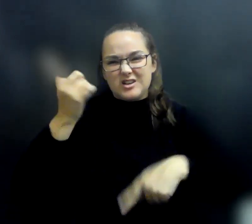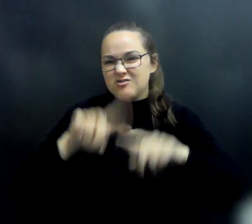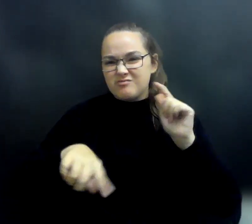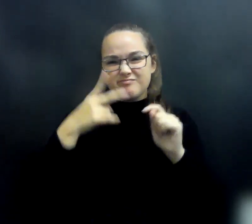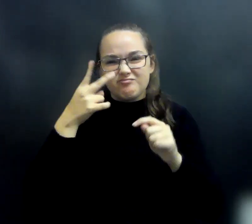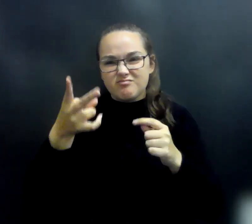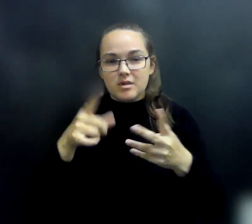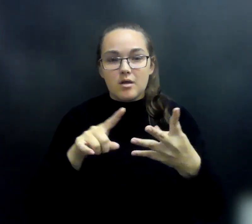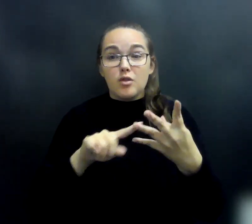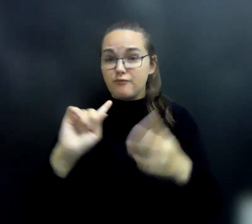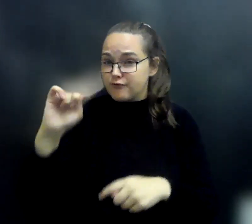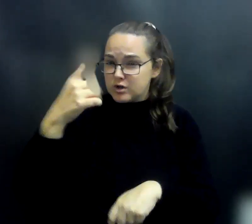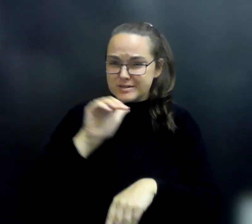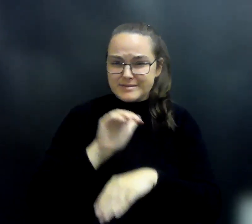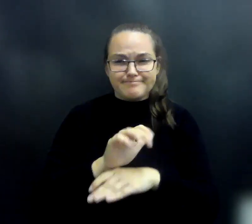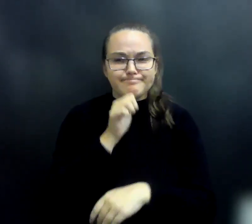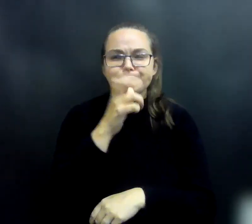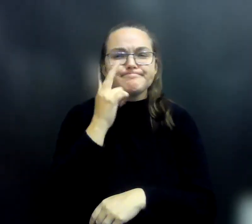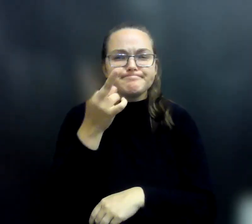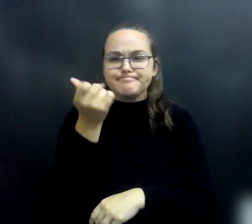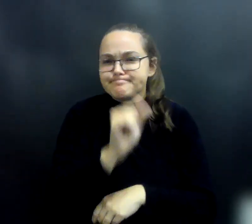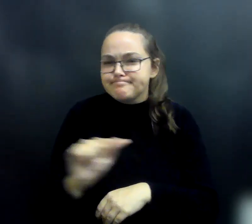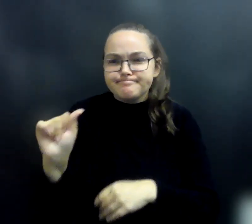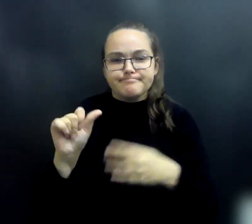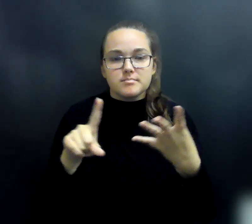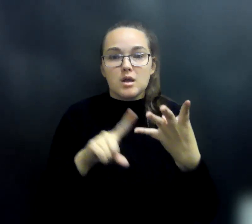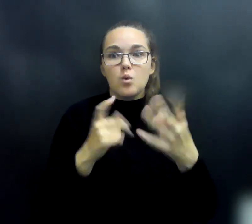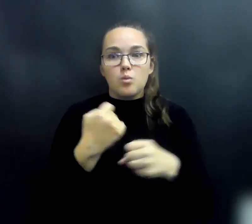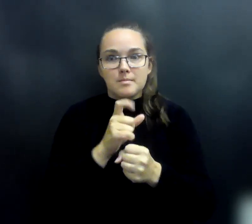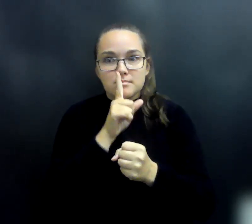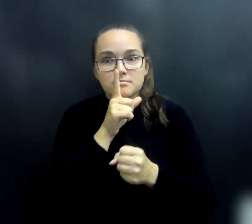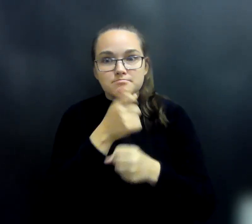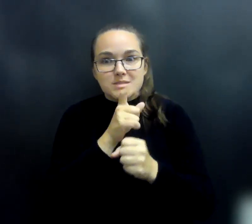not see anything. D. She wanted to be sure that she had seen a comet.